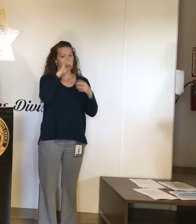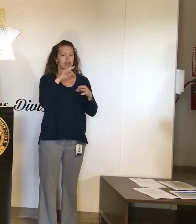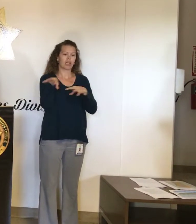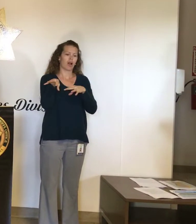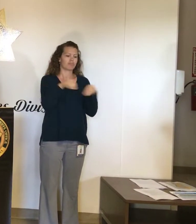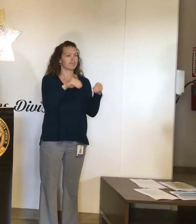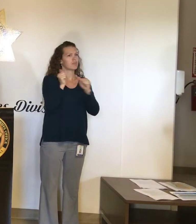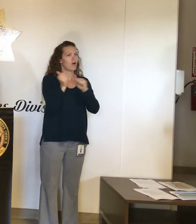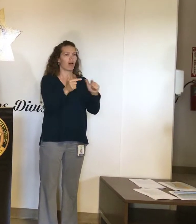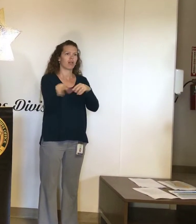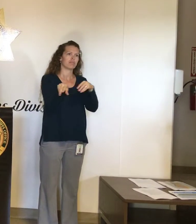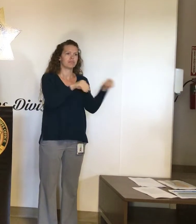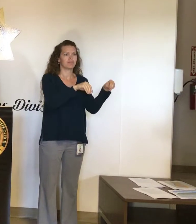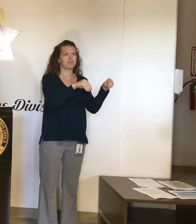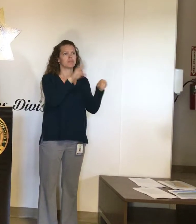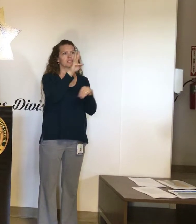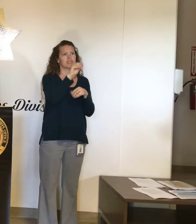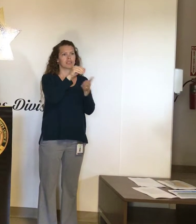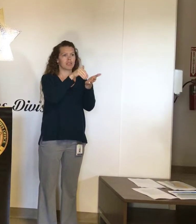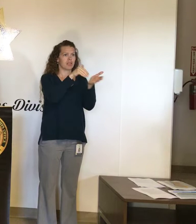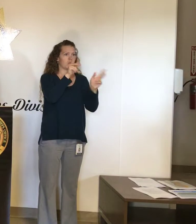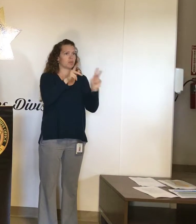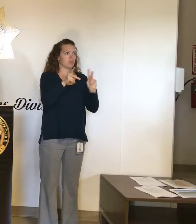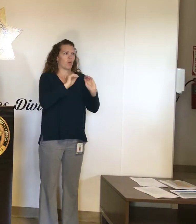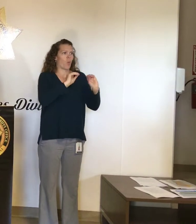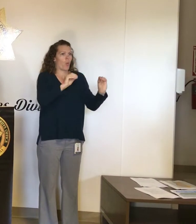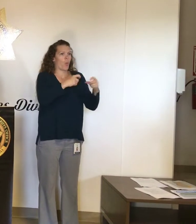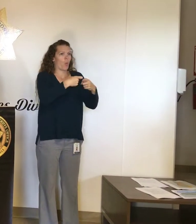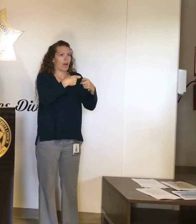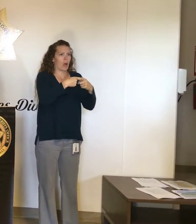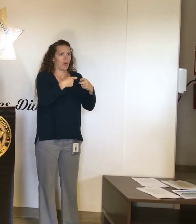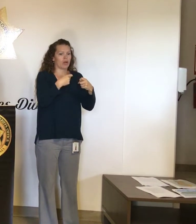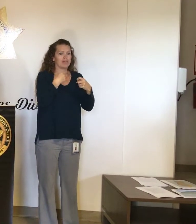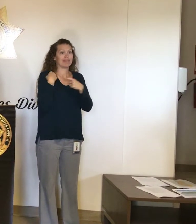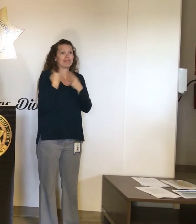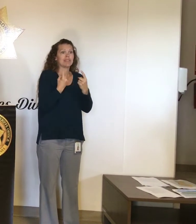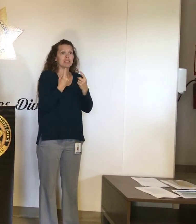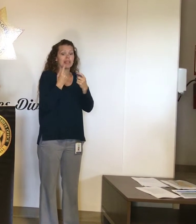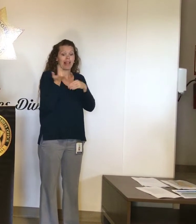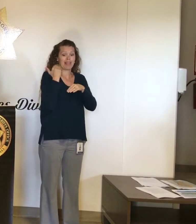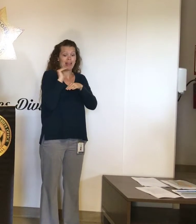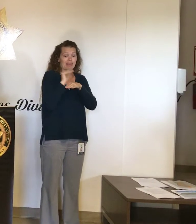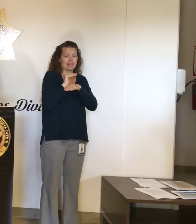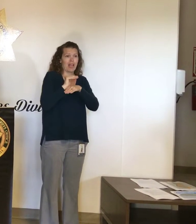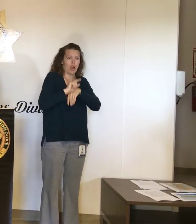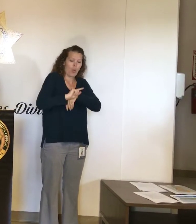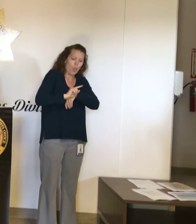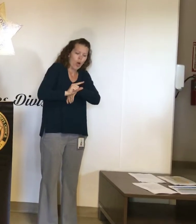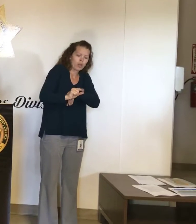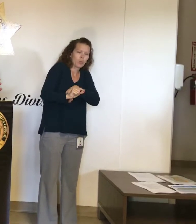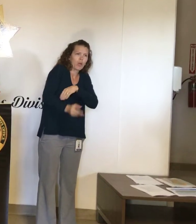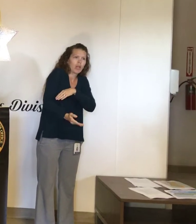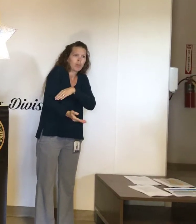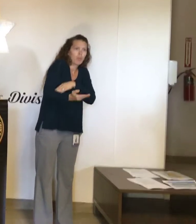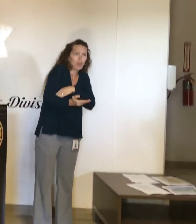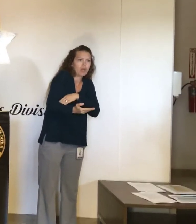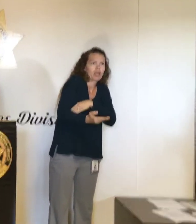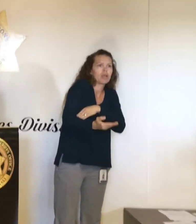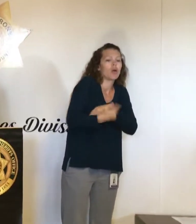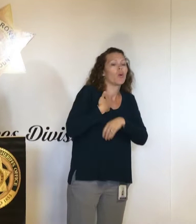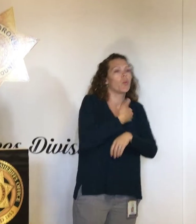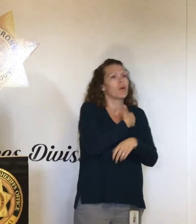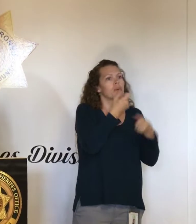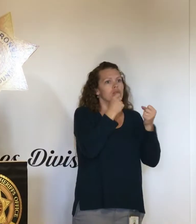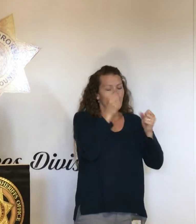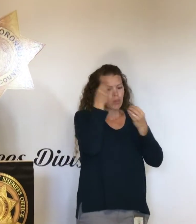,000 customers without power as of 1-20 last night. We've done our best to work with that public information to push it out to people